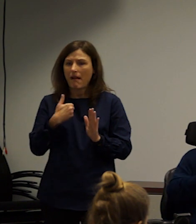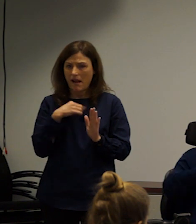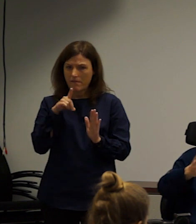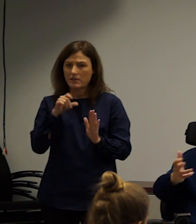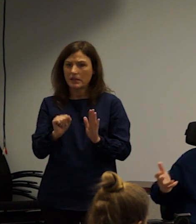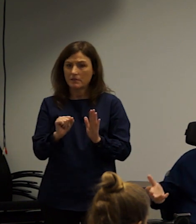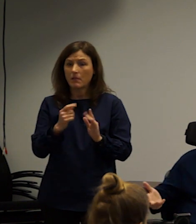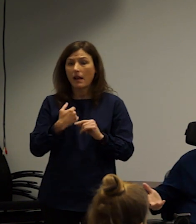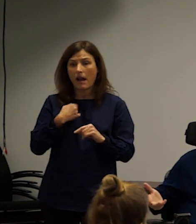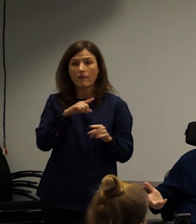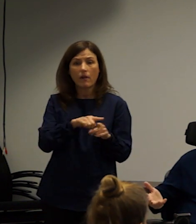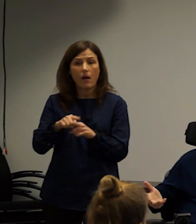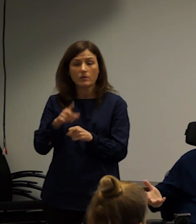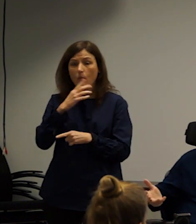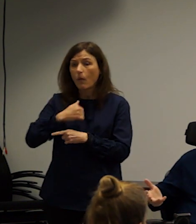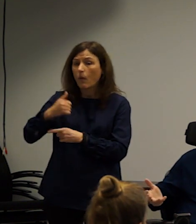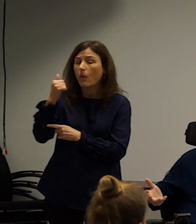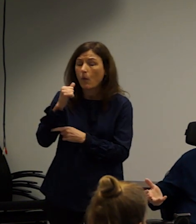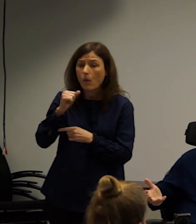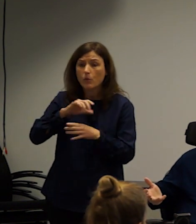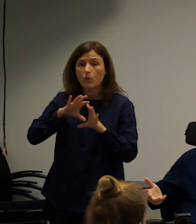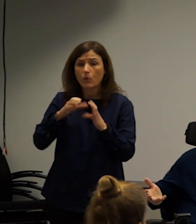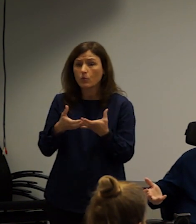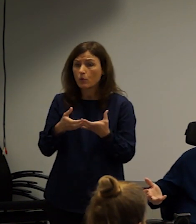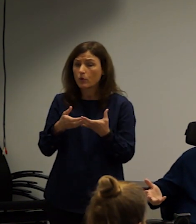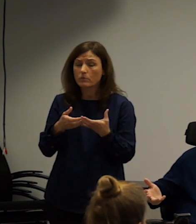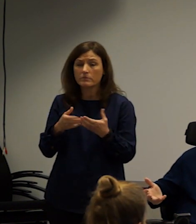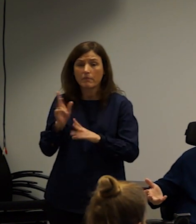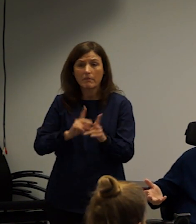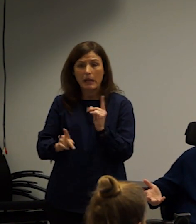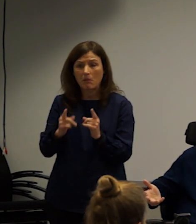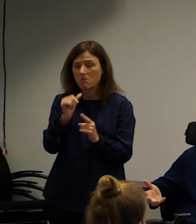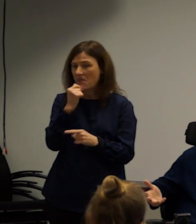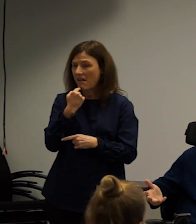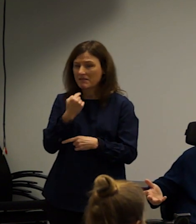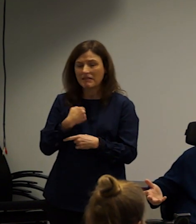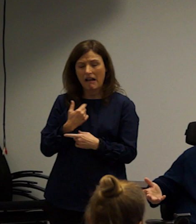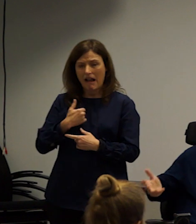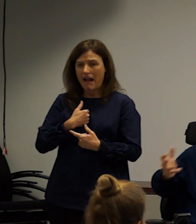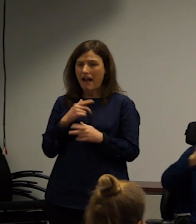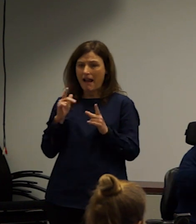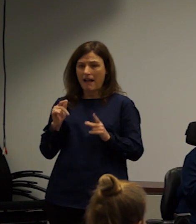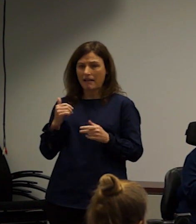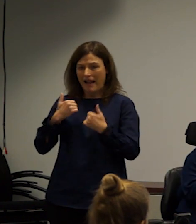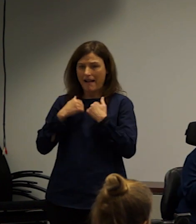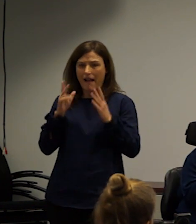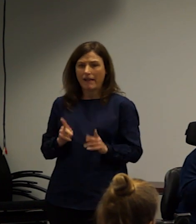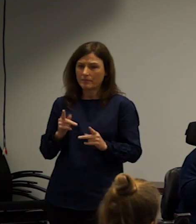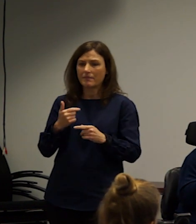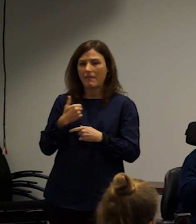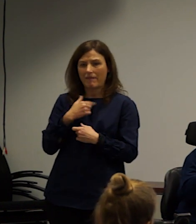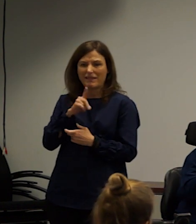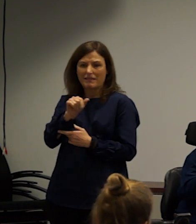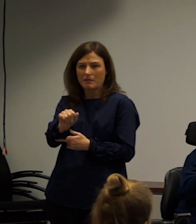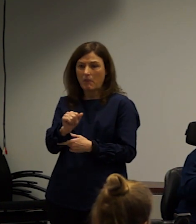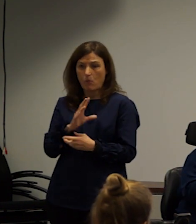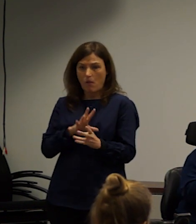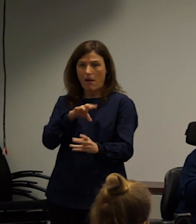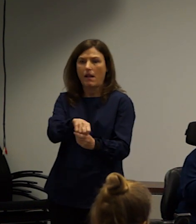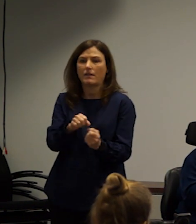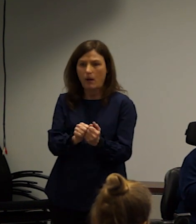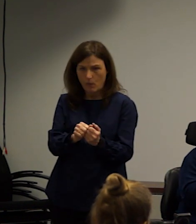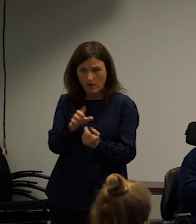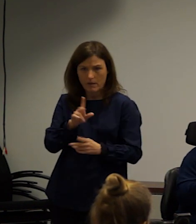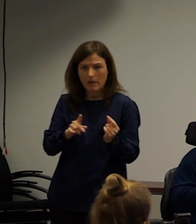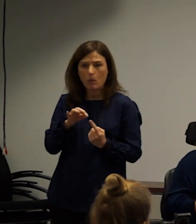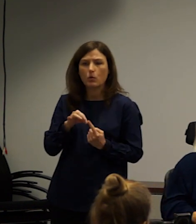disabilities, but we have that elderly population and they're not gonna say I'm a person with ability, right. But they're added into the people with